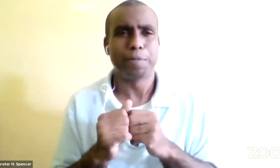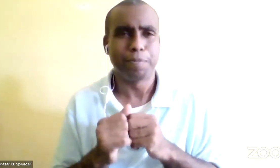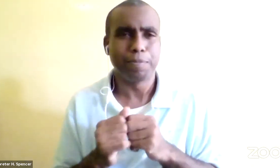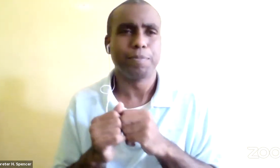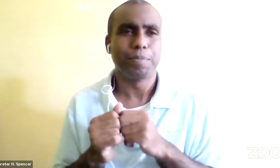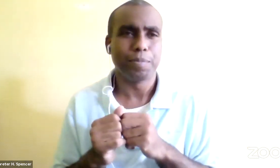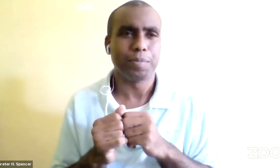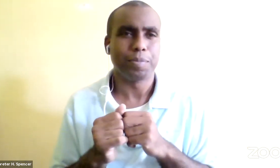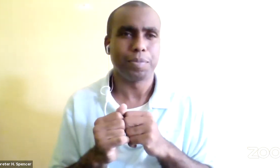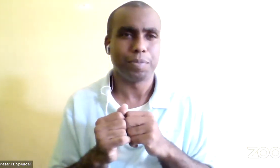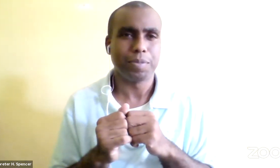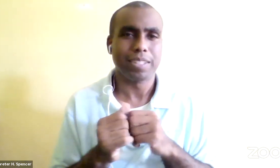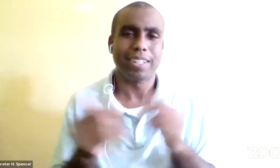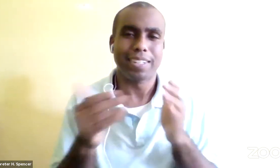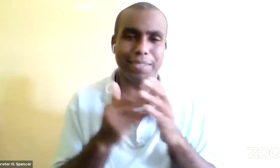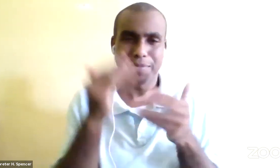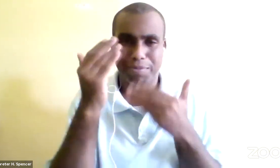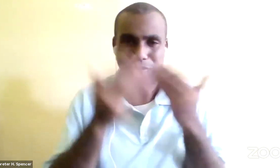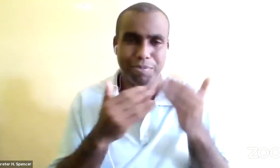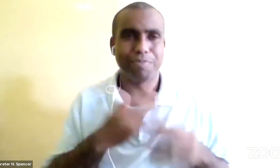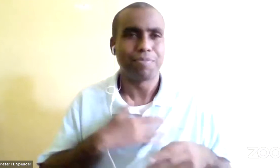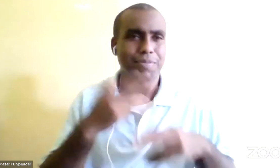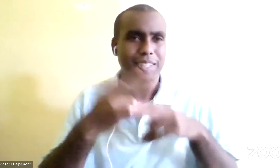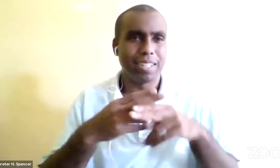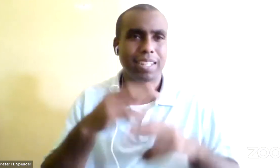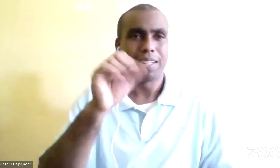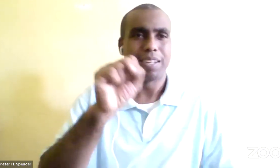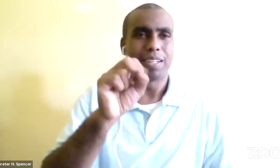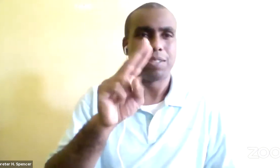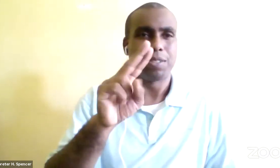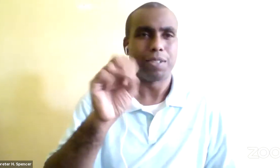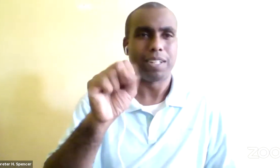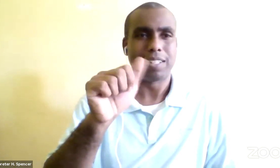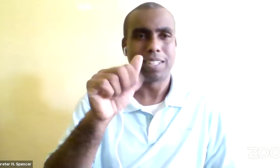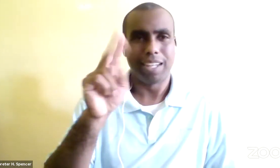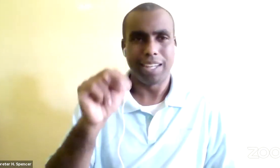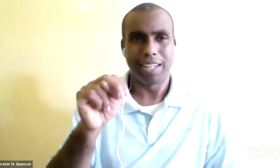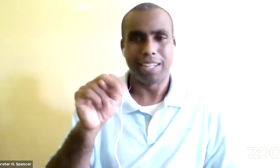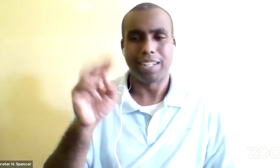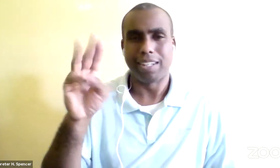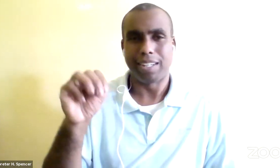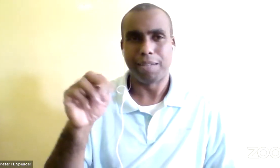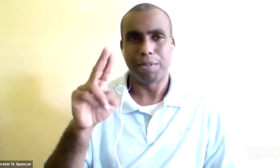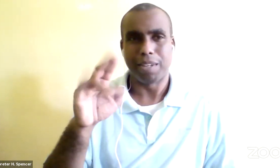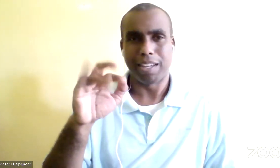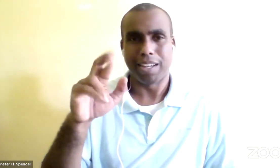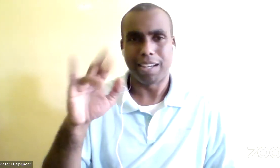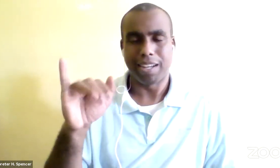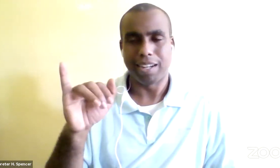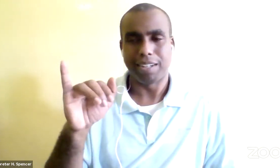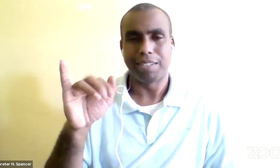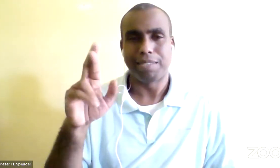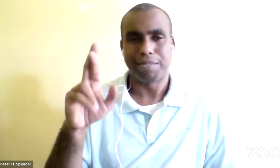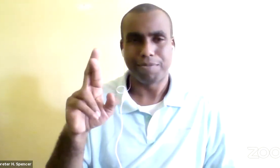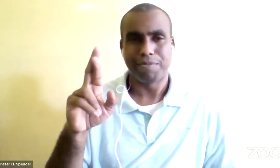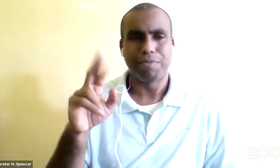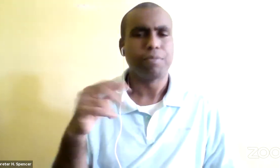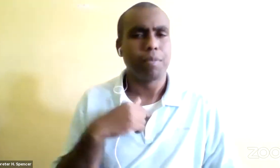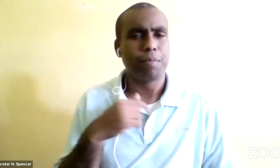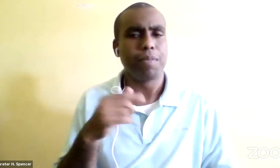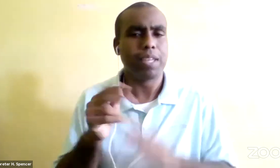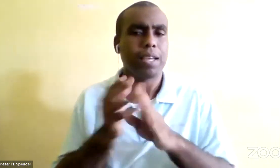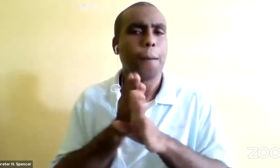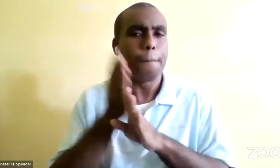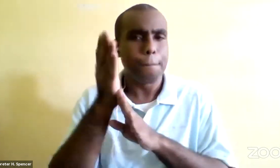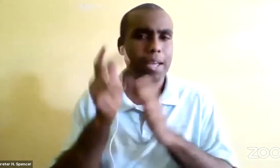So, welcome. As you know, my name is Suzanne Muir. I'm the major project coordinator. And if